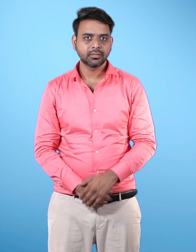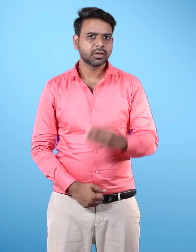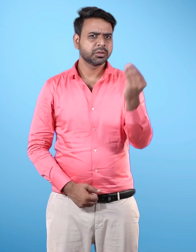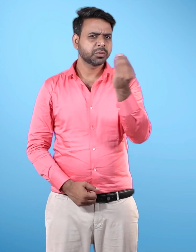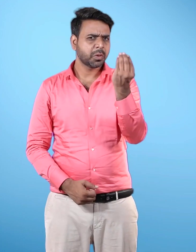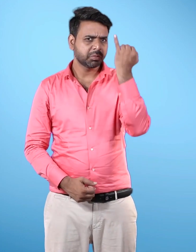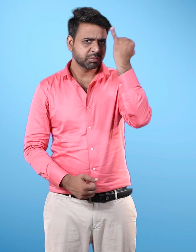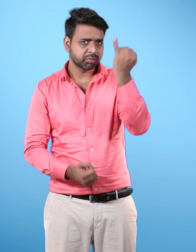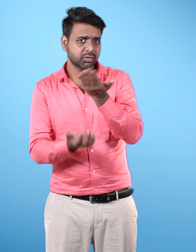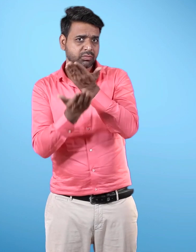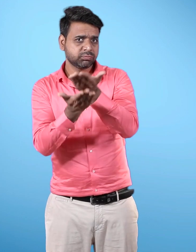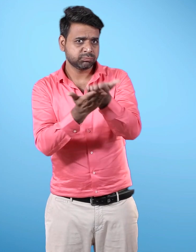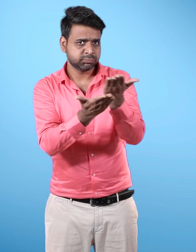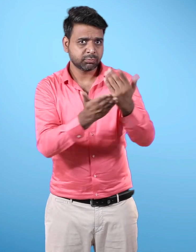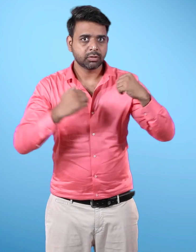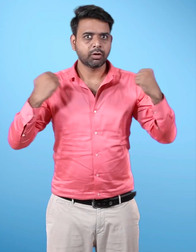Some suggested activities.